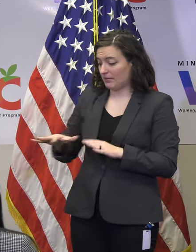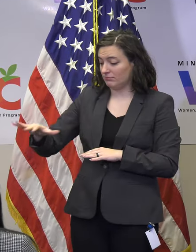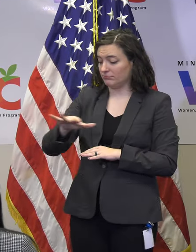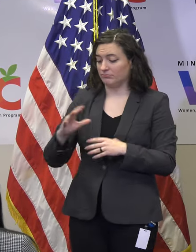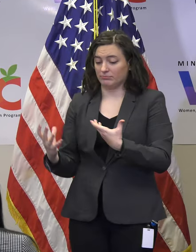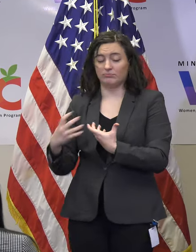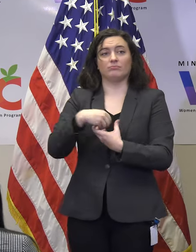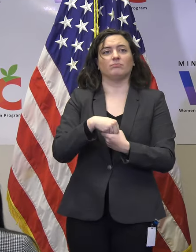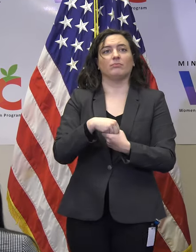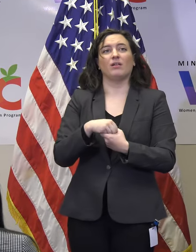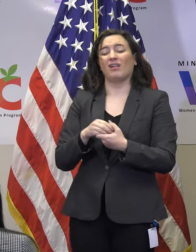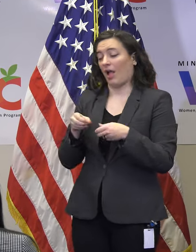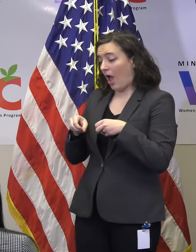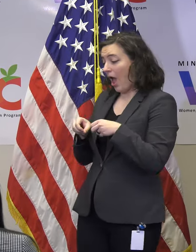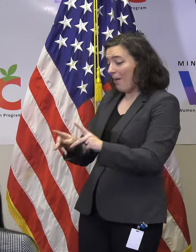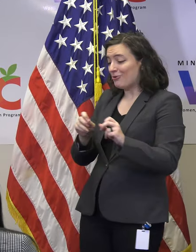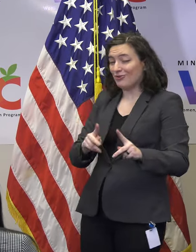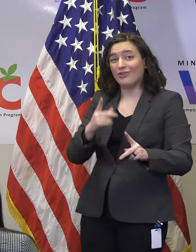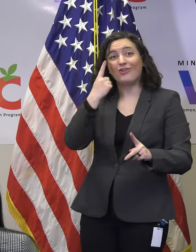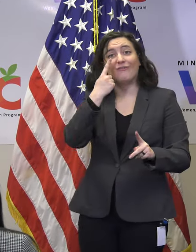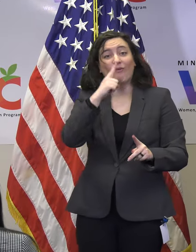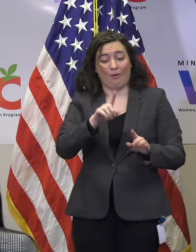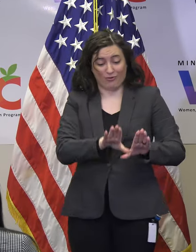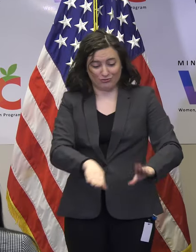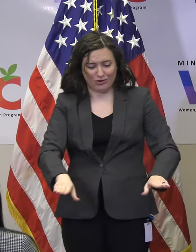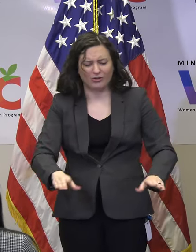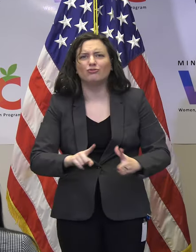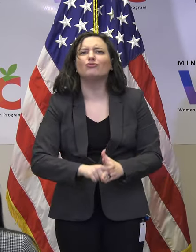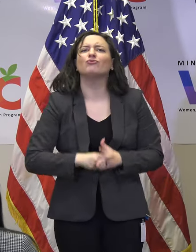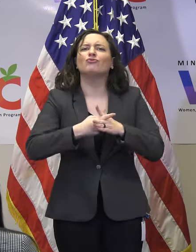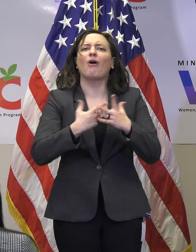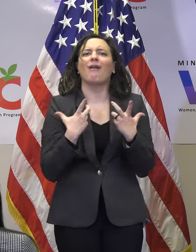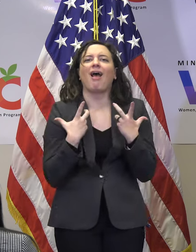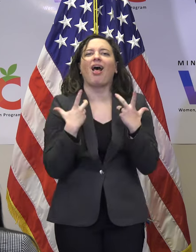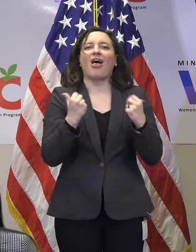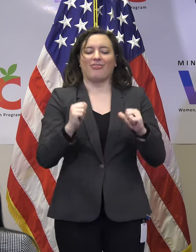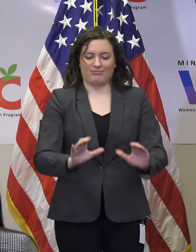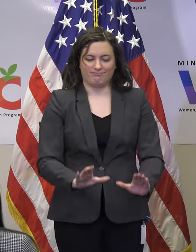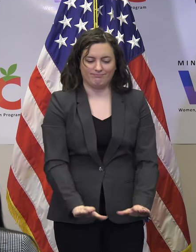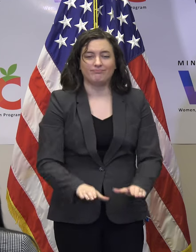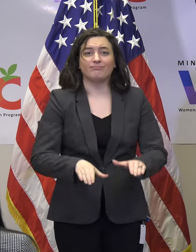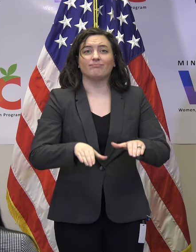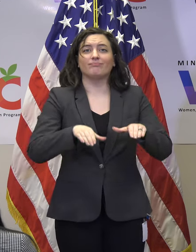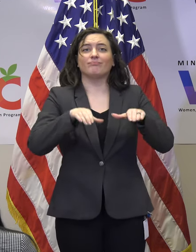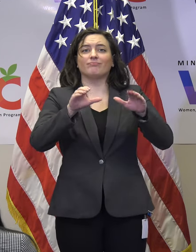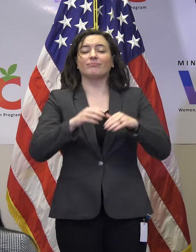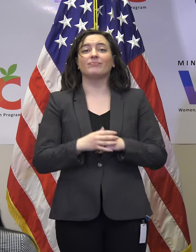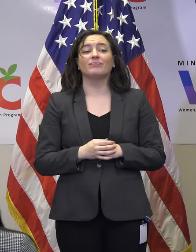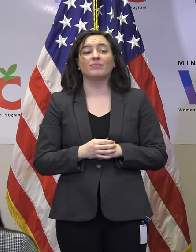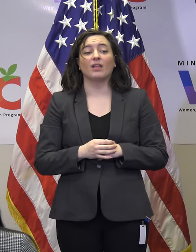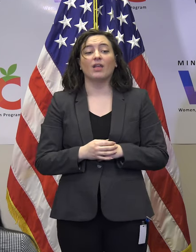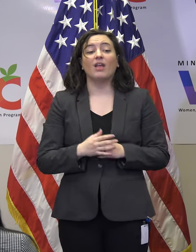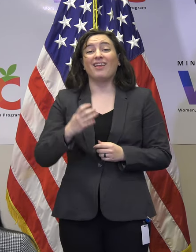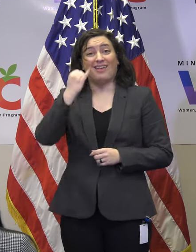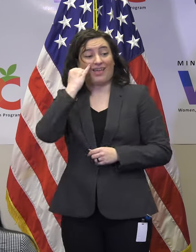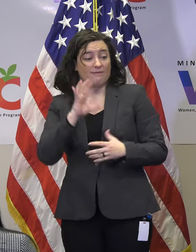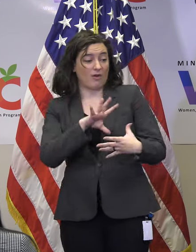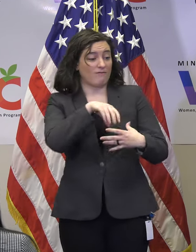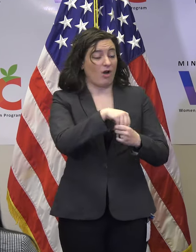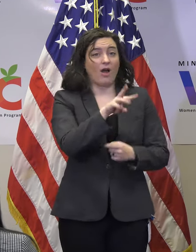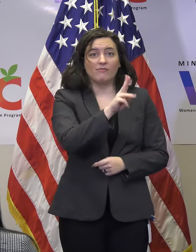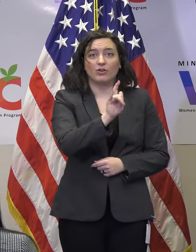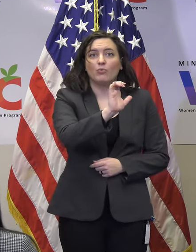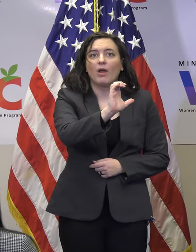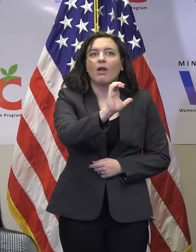growing children with healthy starts. Beyond that, participating in WIC during pregnancy, we know, improves birth outcomes, it lowers